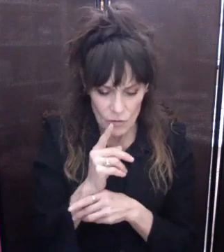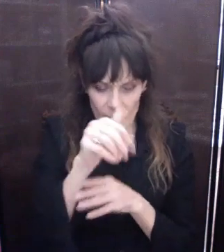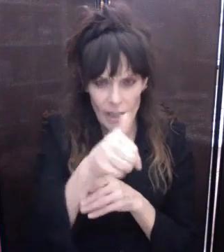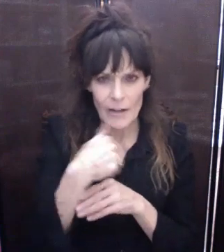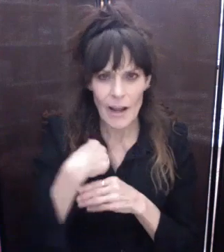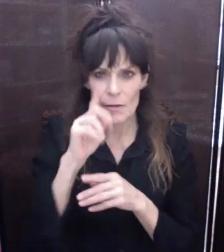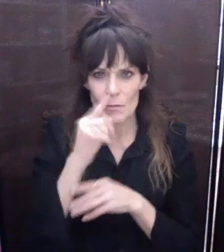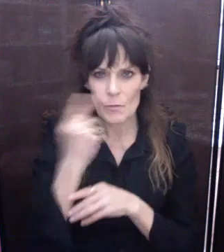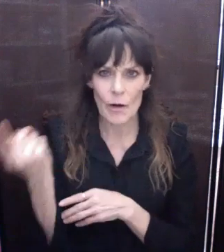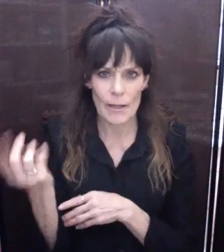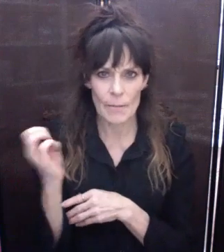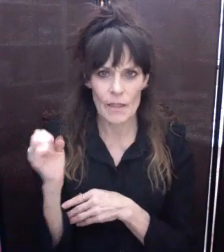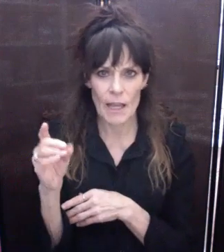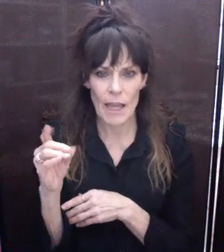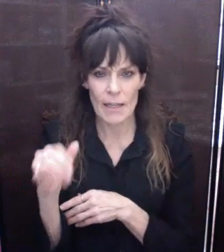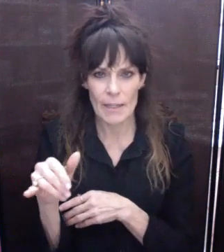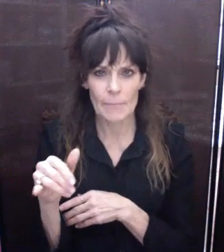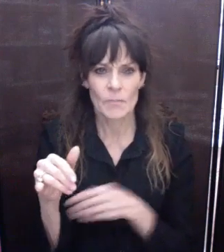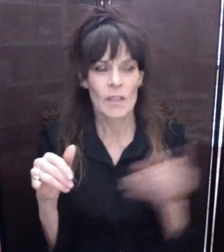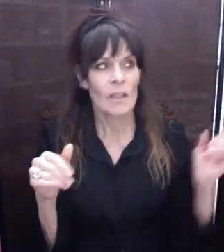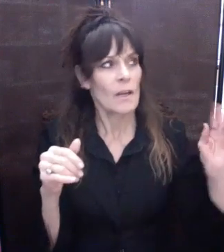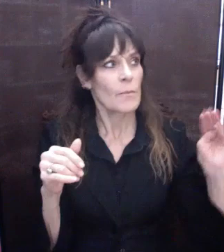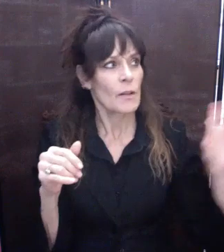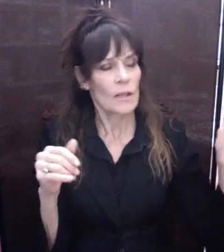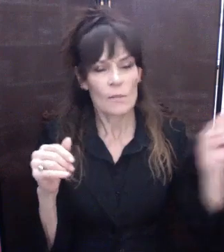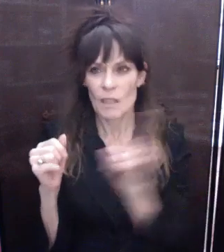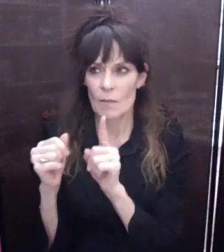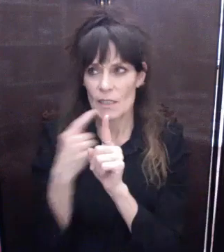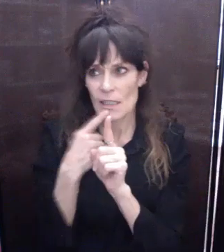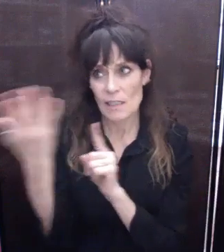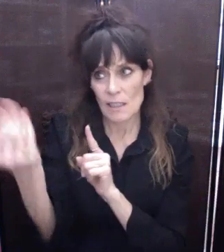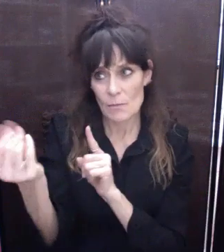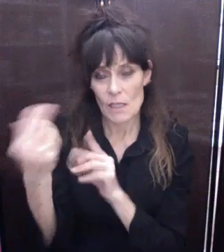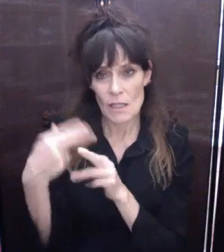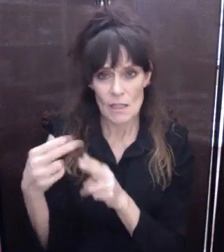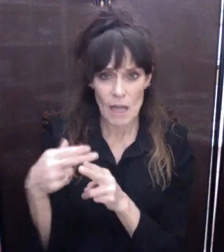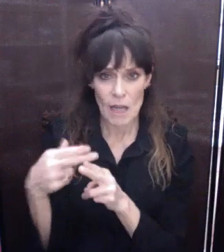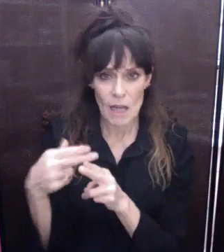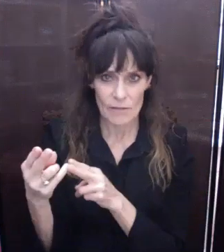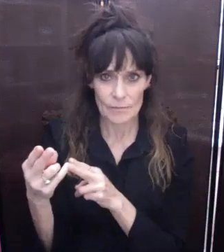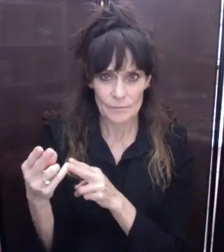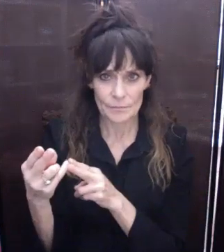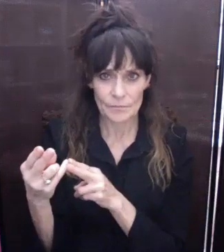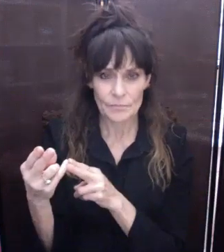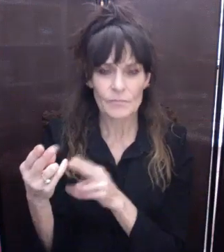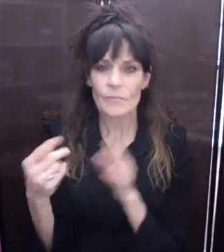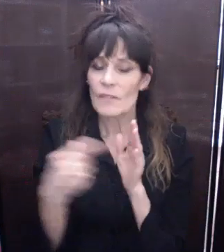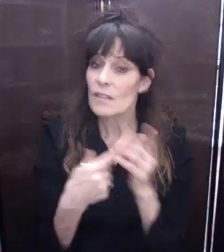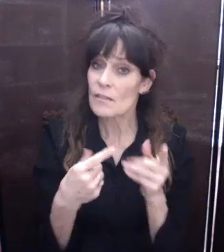is finally Bill comes up and talks him out of the knife. And it's this event that really convinced